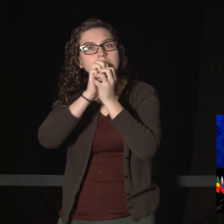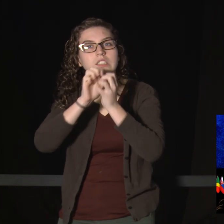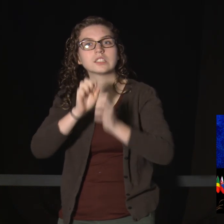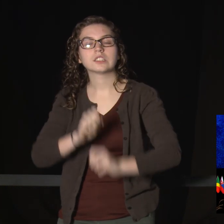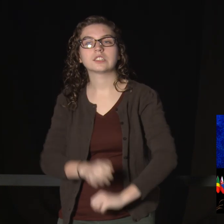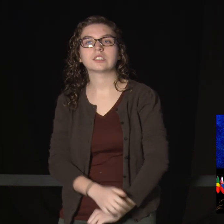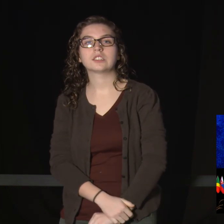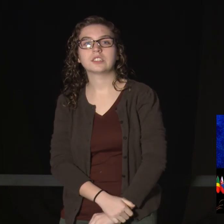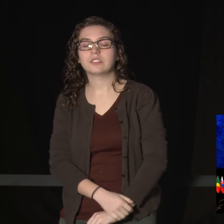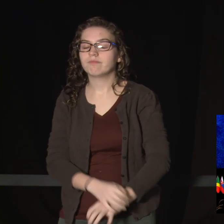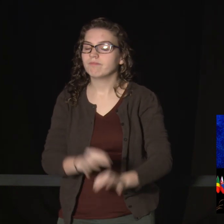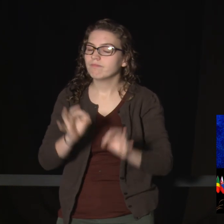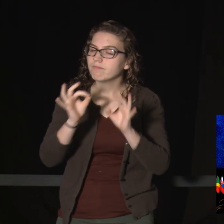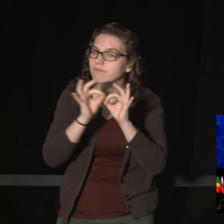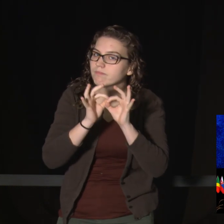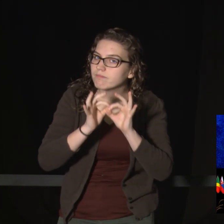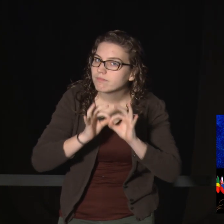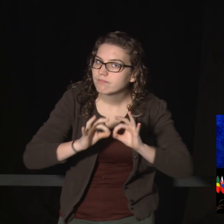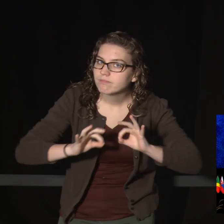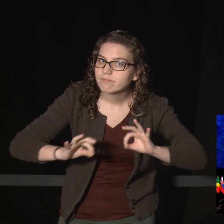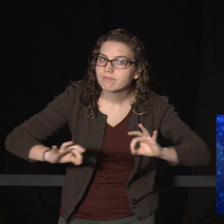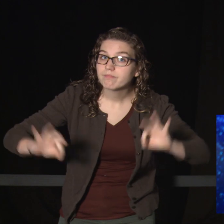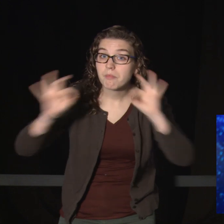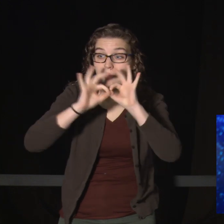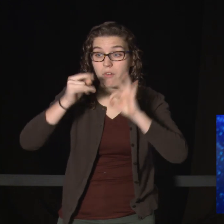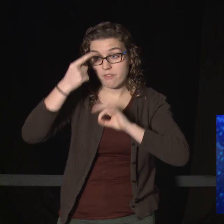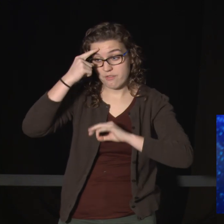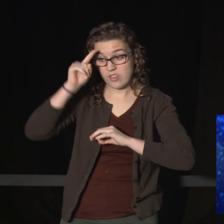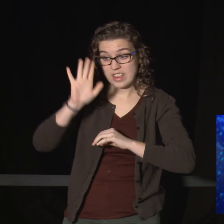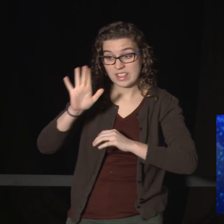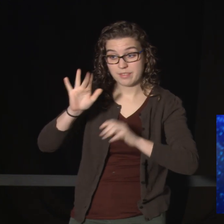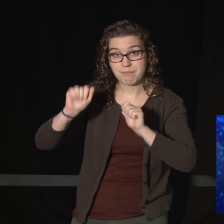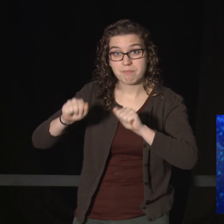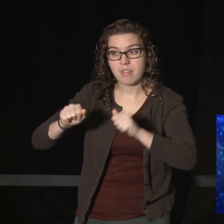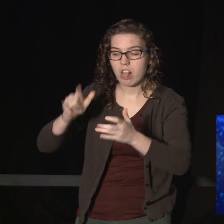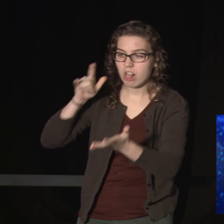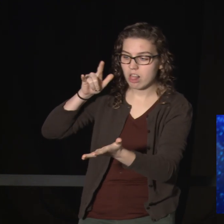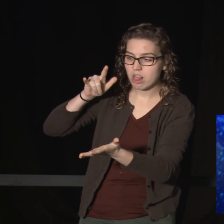that was vital to his ability to land.